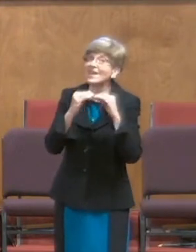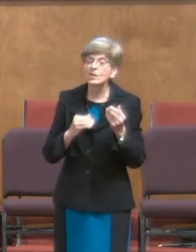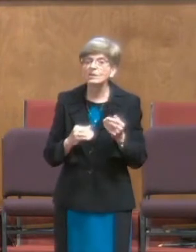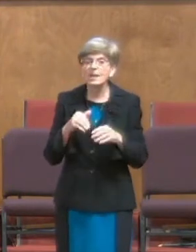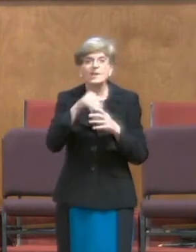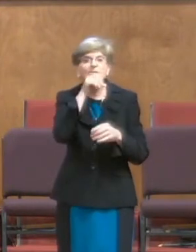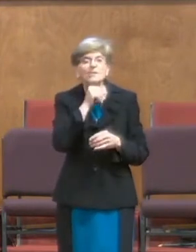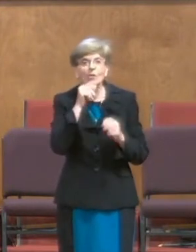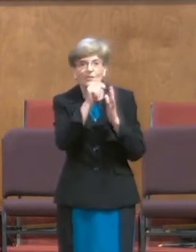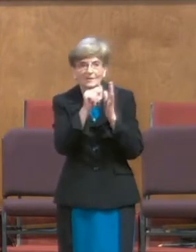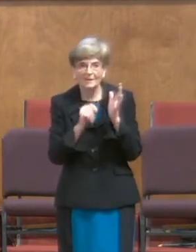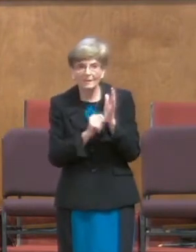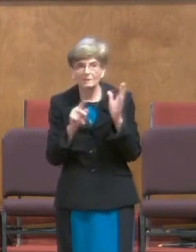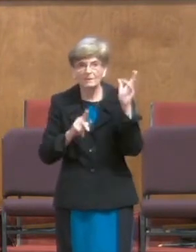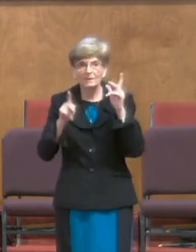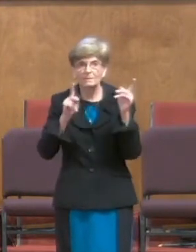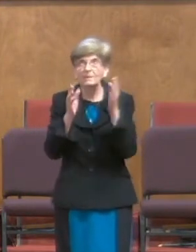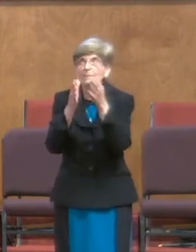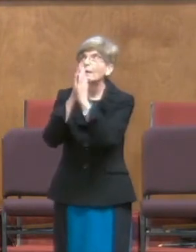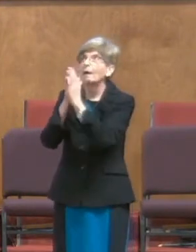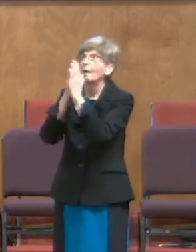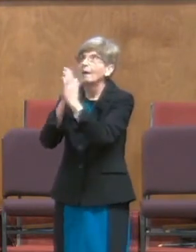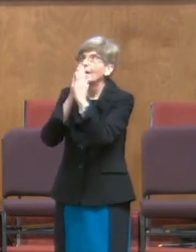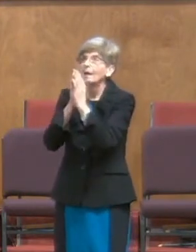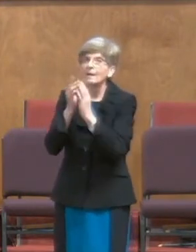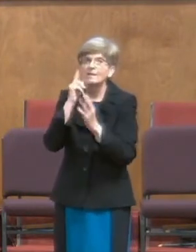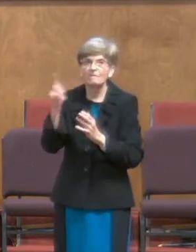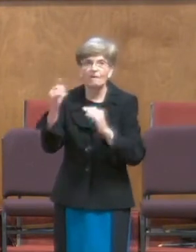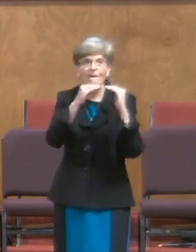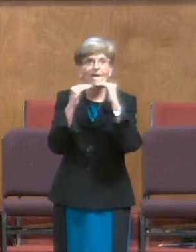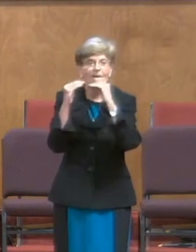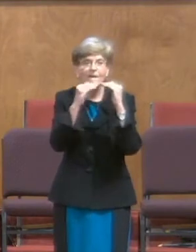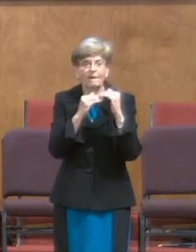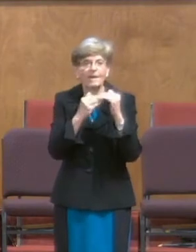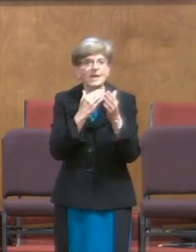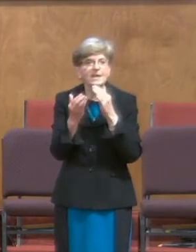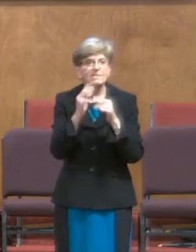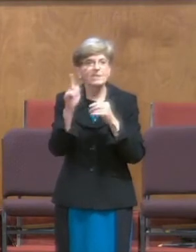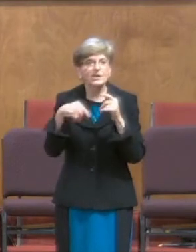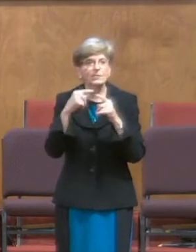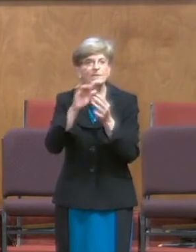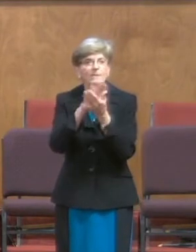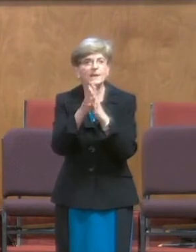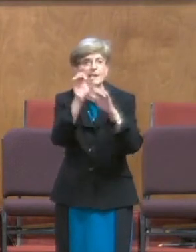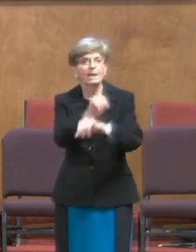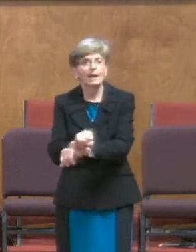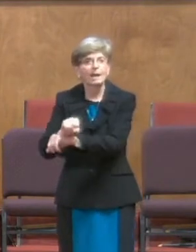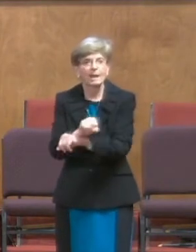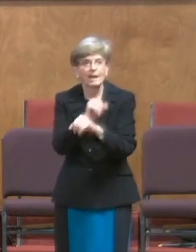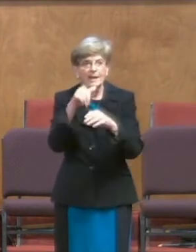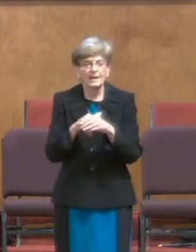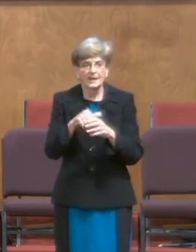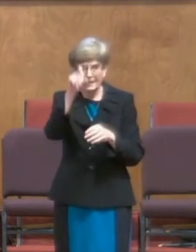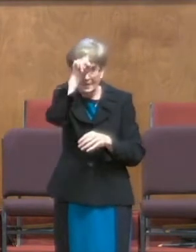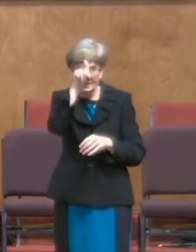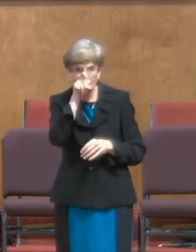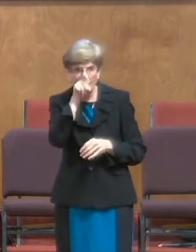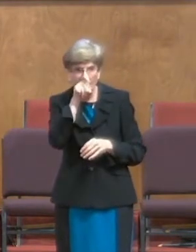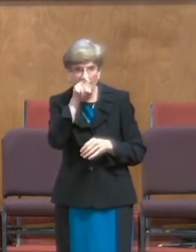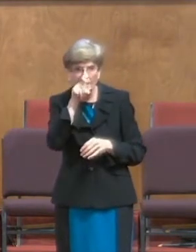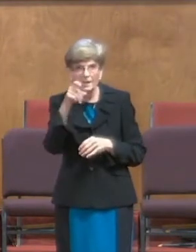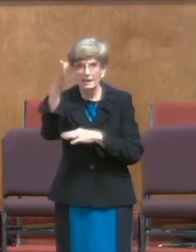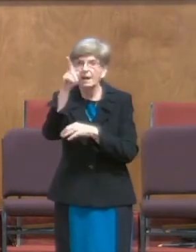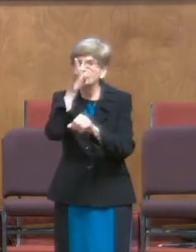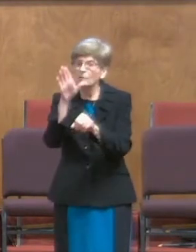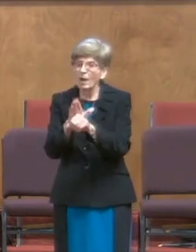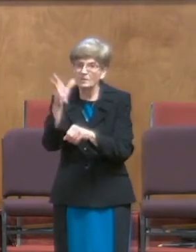out to me, I will hear them. Even when they would go into captivity in Egypt, he promised to hear their cries